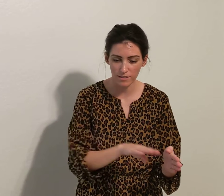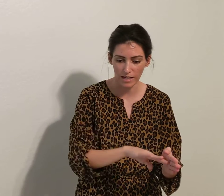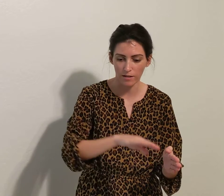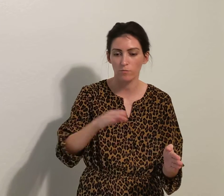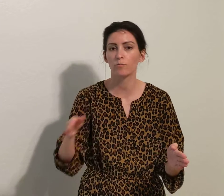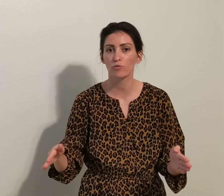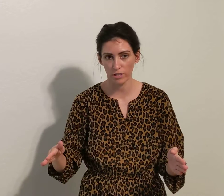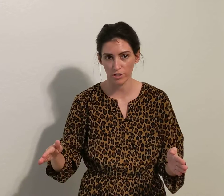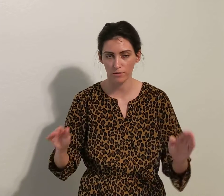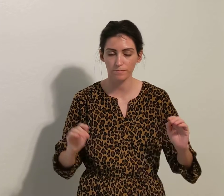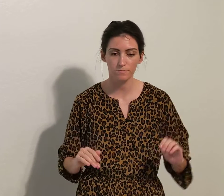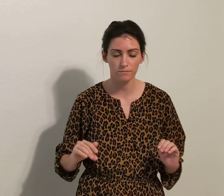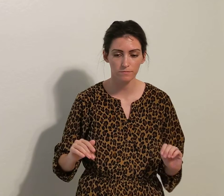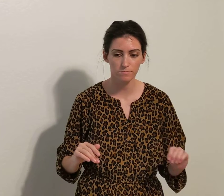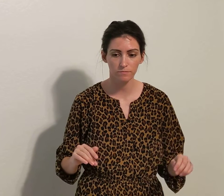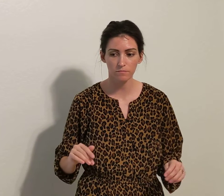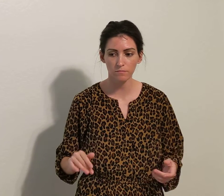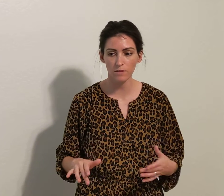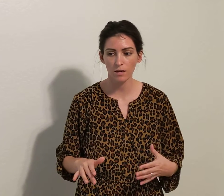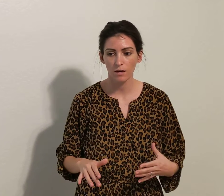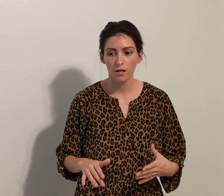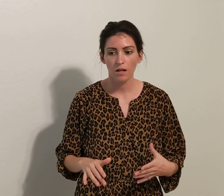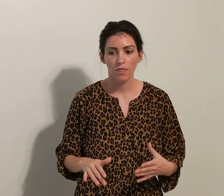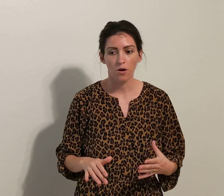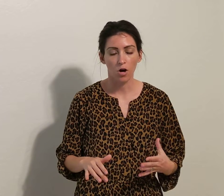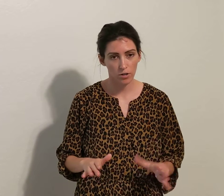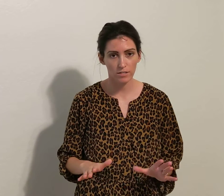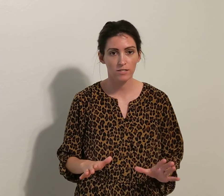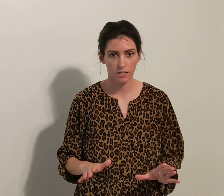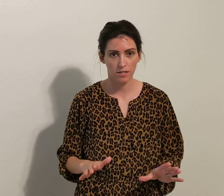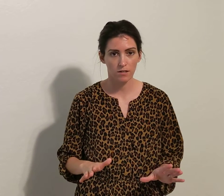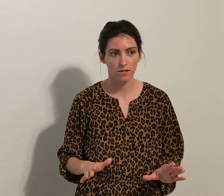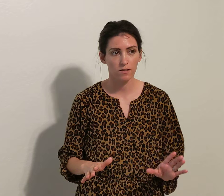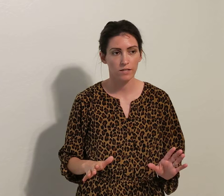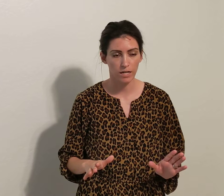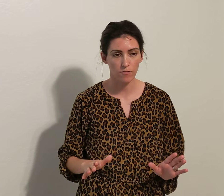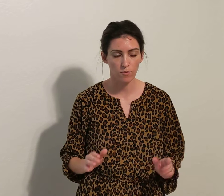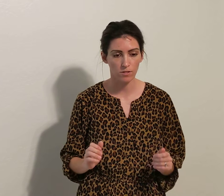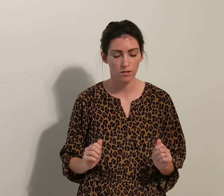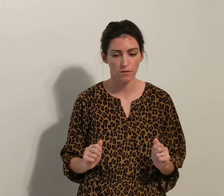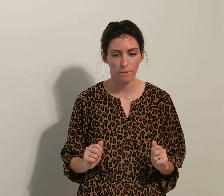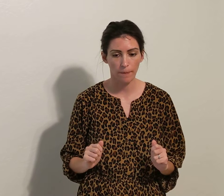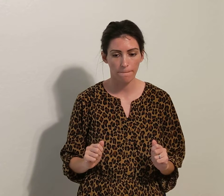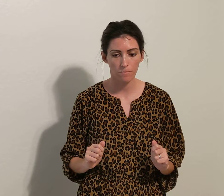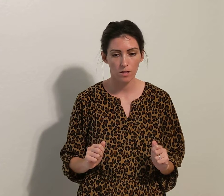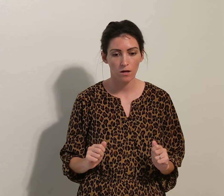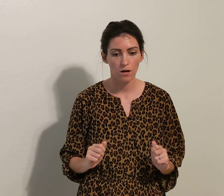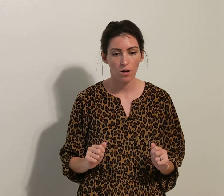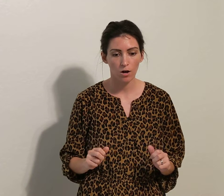that bridge. The hardest thing that ever was done.